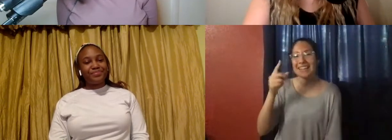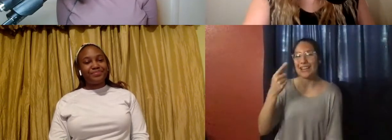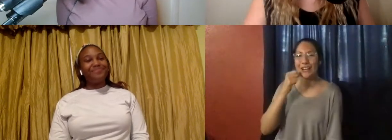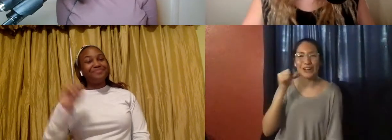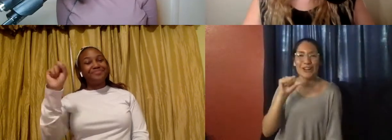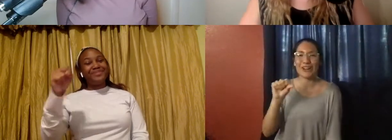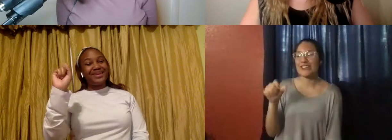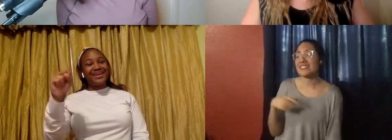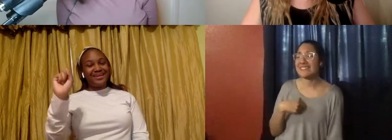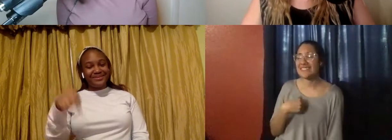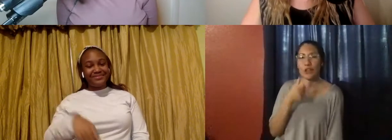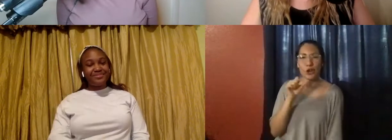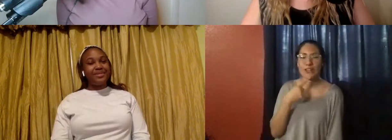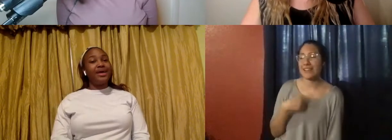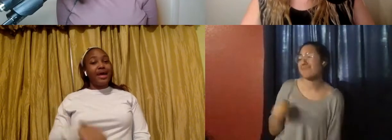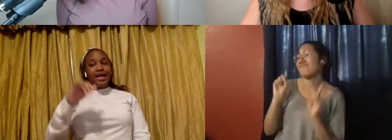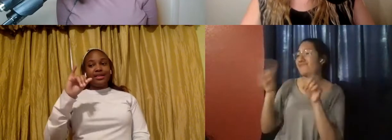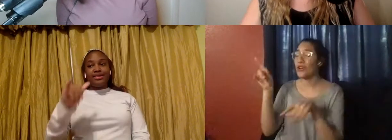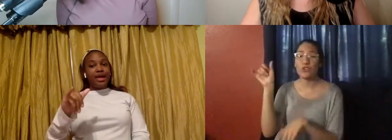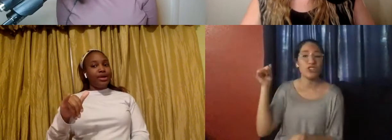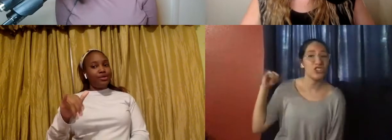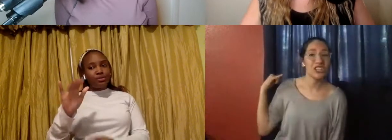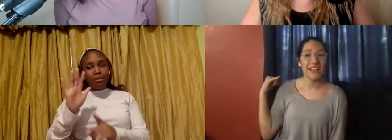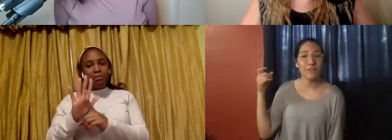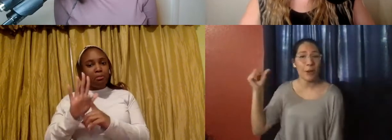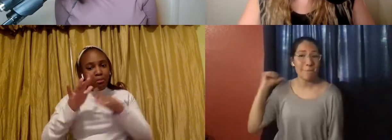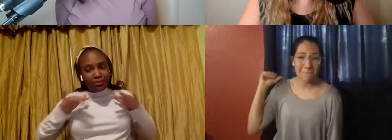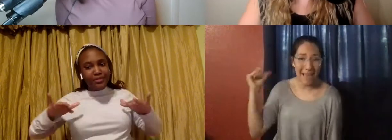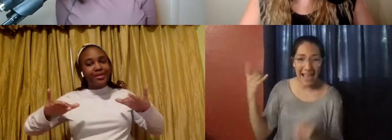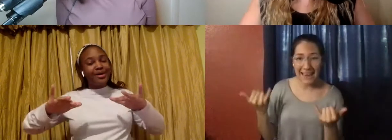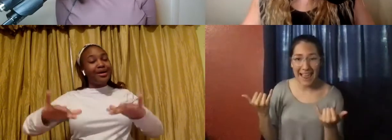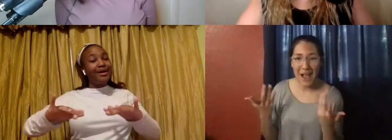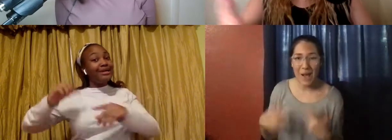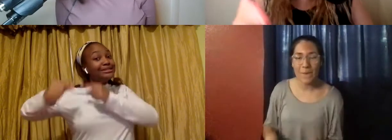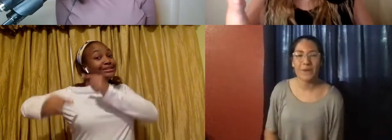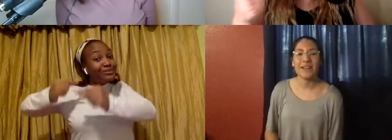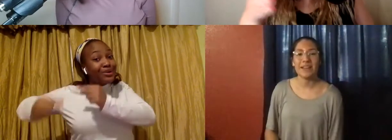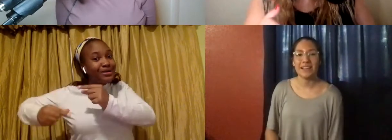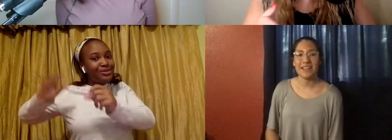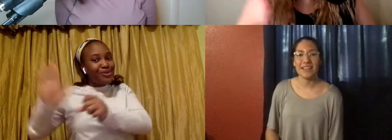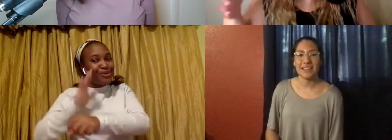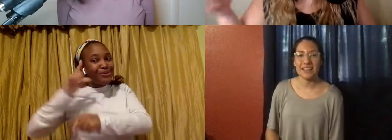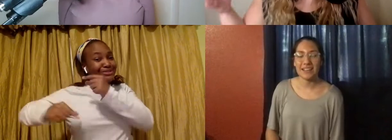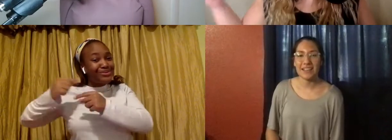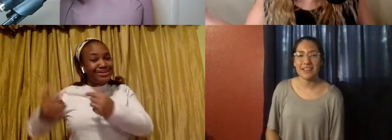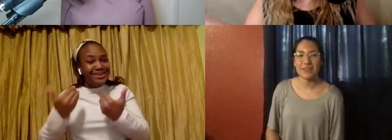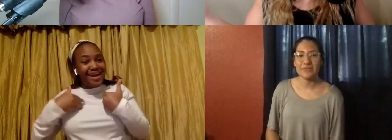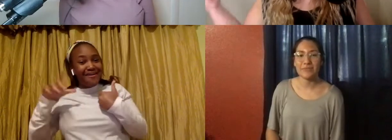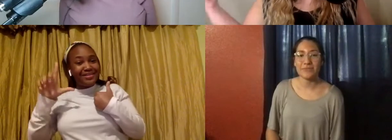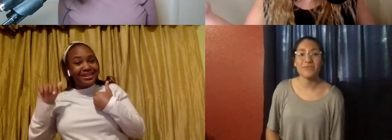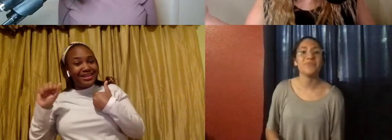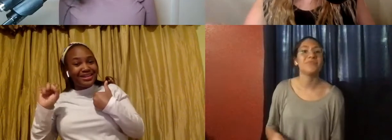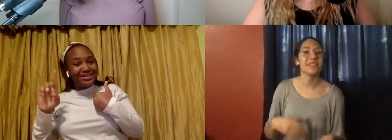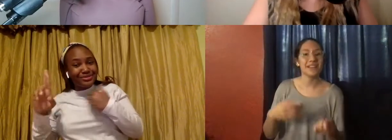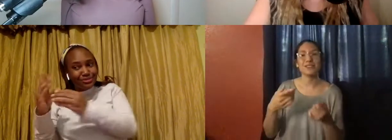Yeah. And then that influenced an entire generation to go and get laser hair removal. Stats based on that comment.